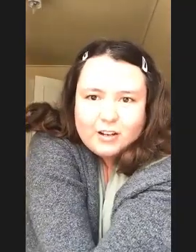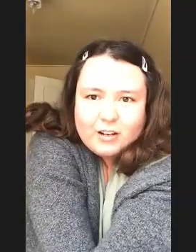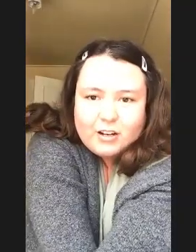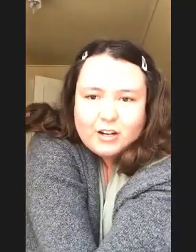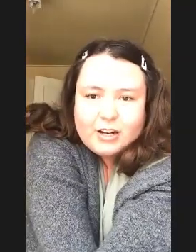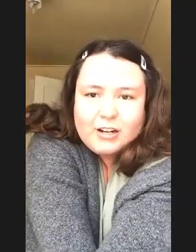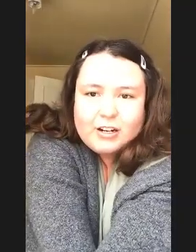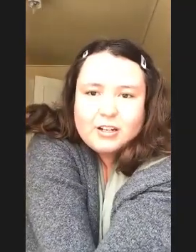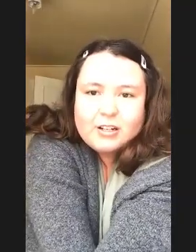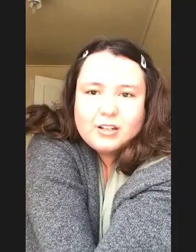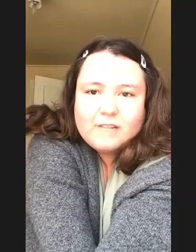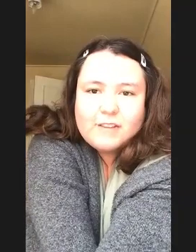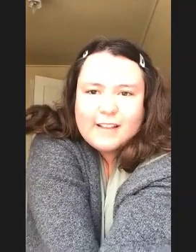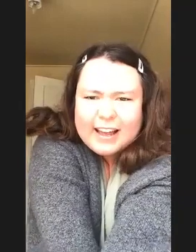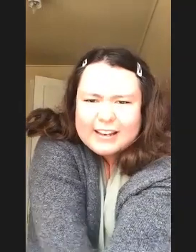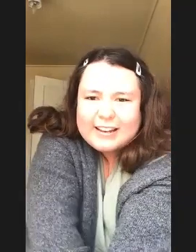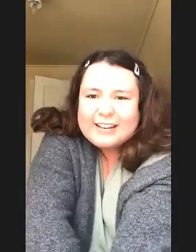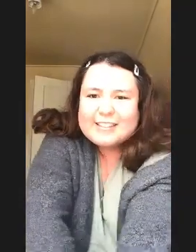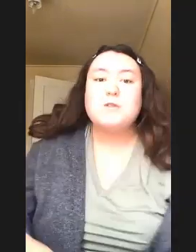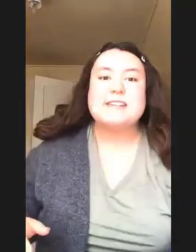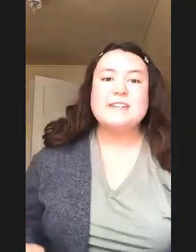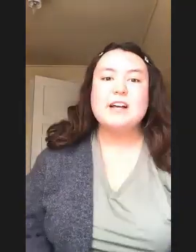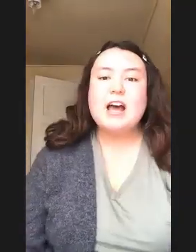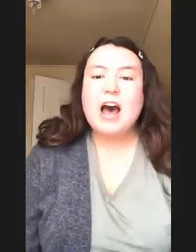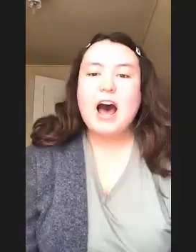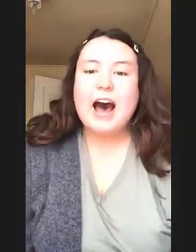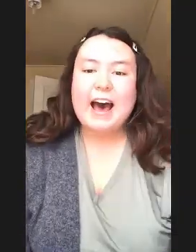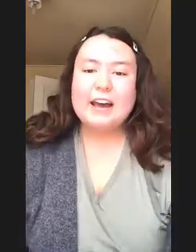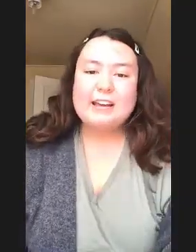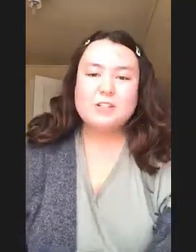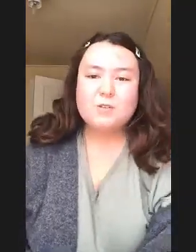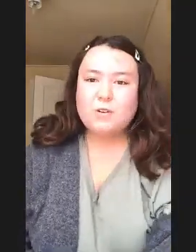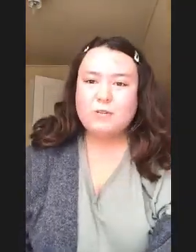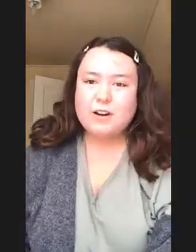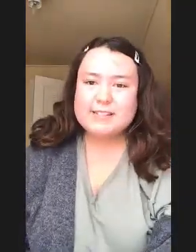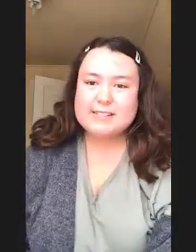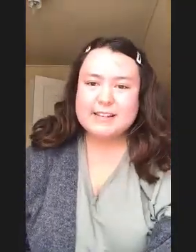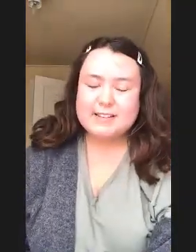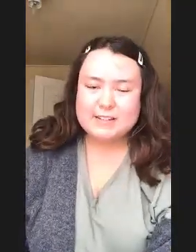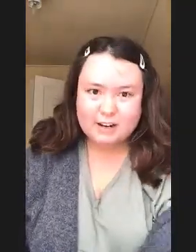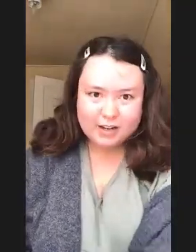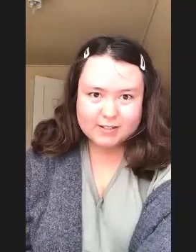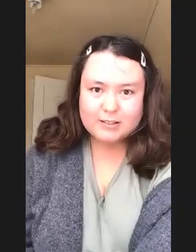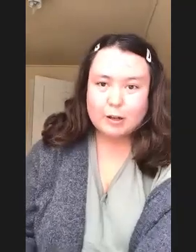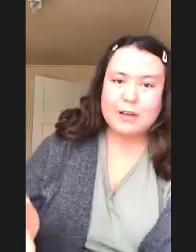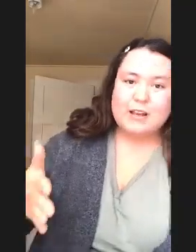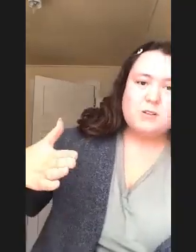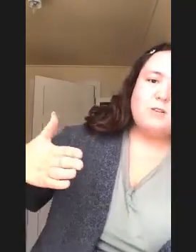seal? or feel? Oh, seal. Seal. I don't know the word seal, honestly, but I do know the